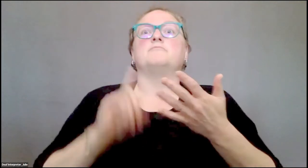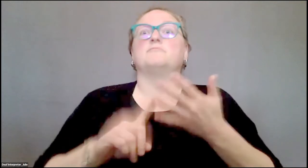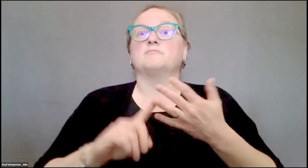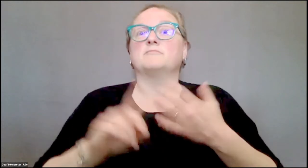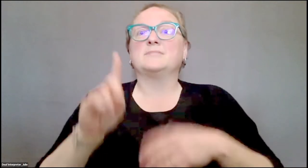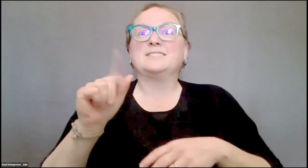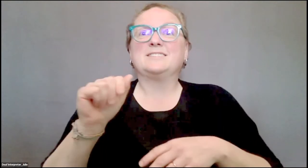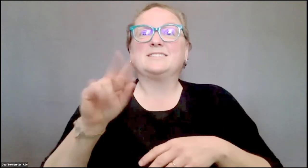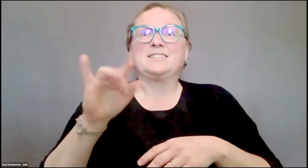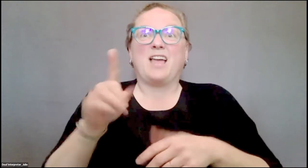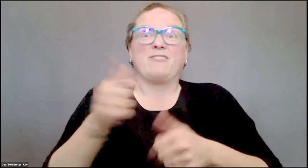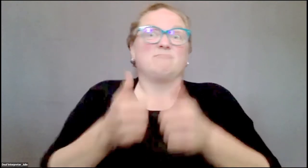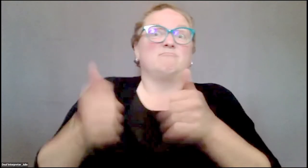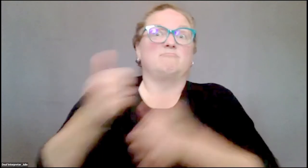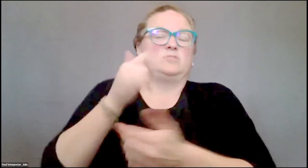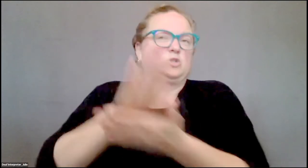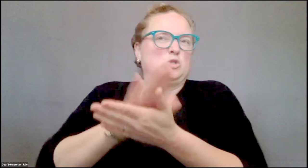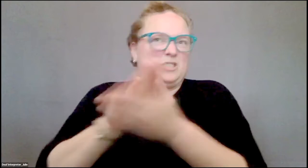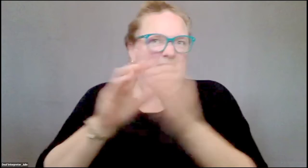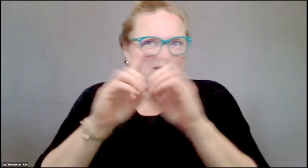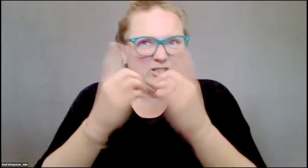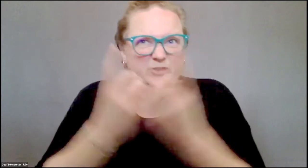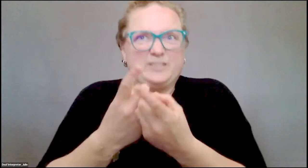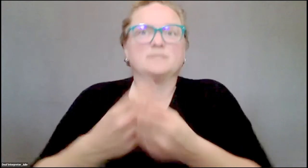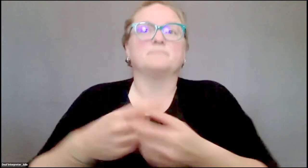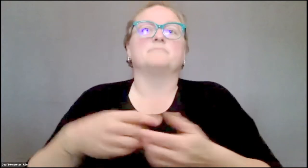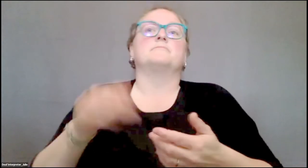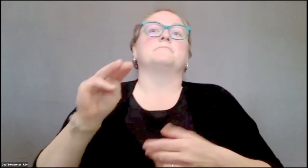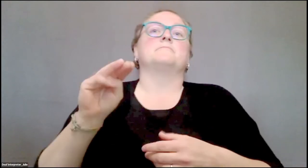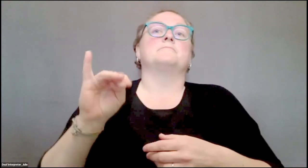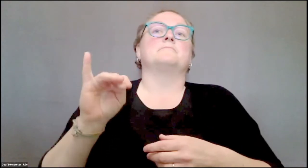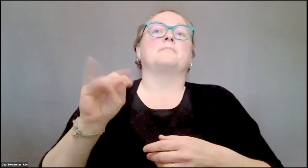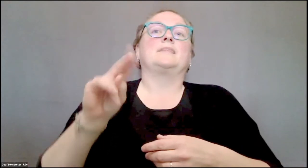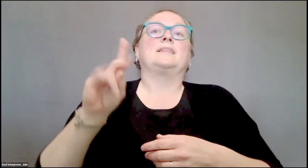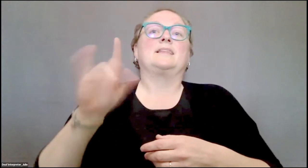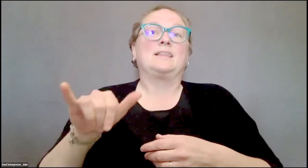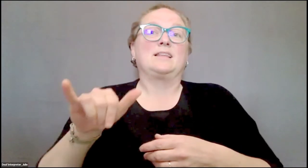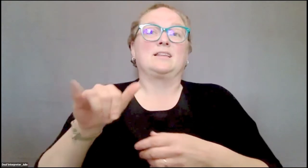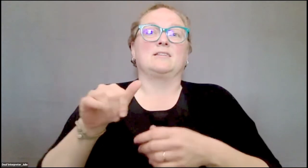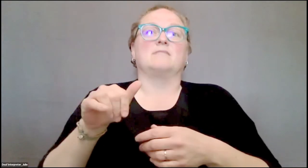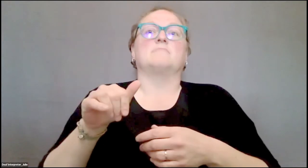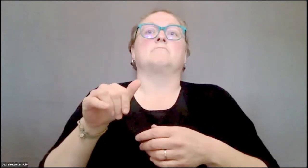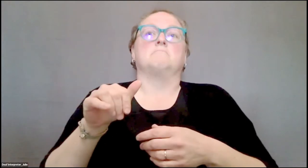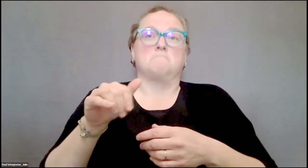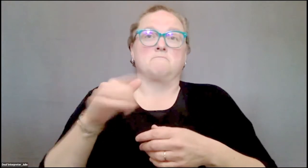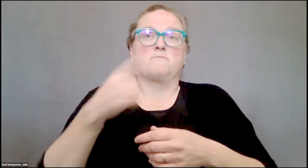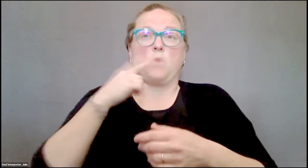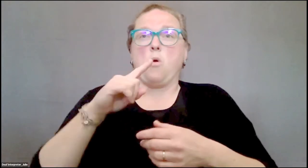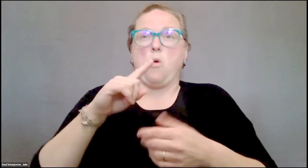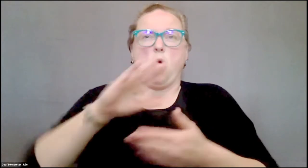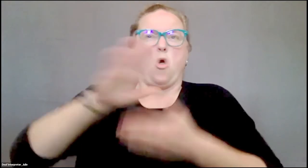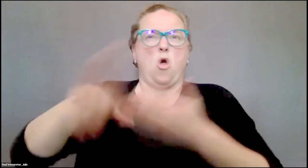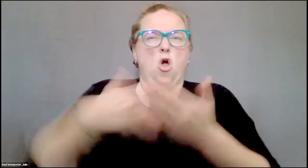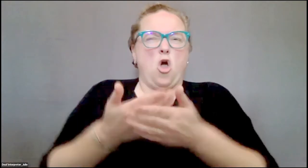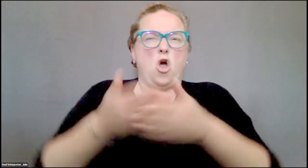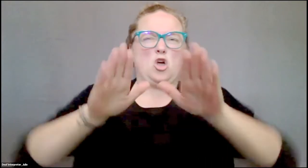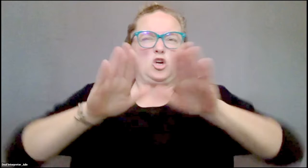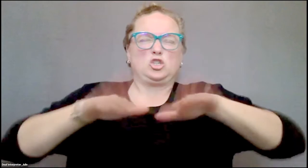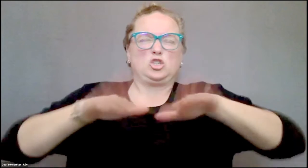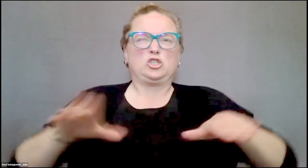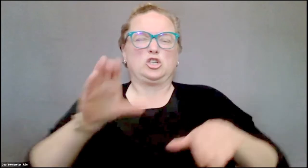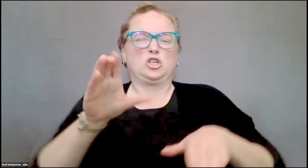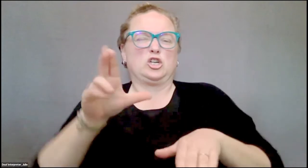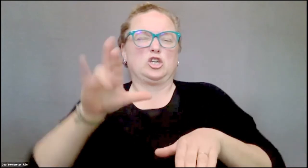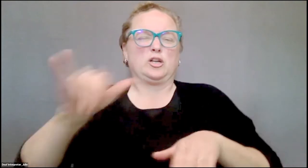Mendy Kane, the co-director of Every Child Curry. And if she is able, family nurse practitioner